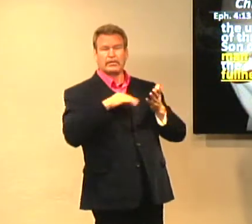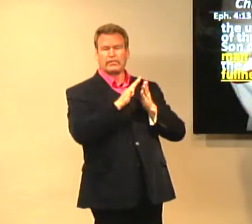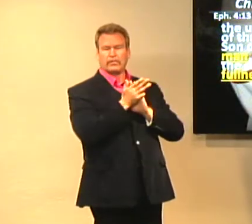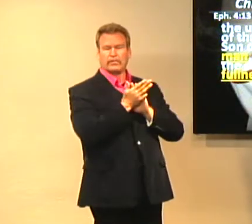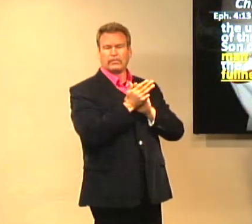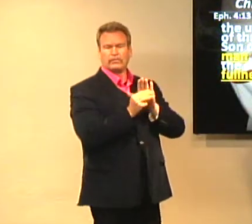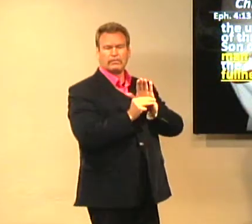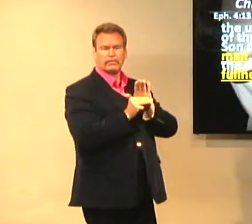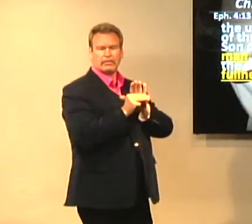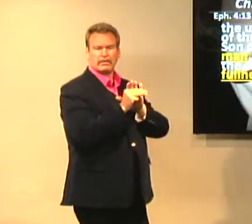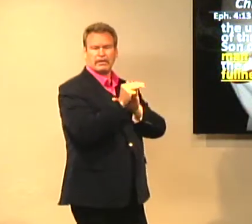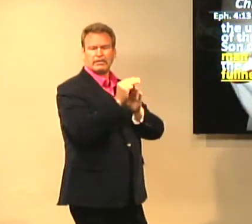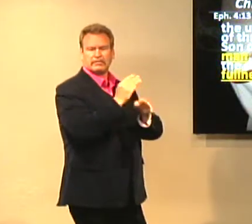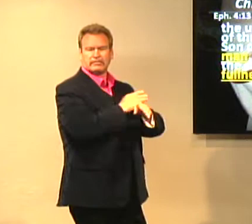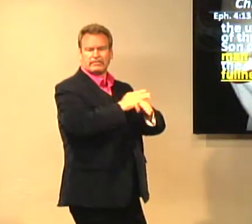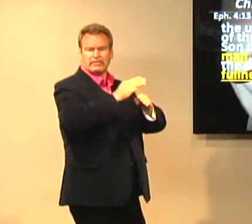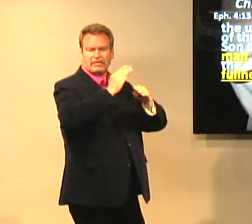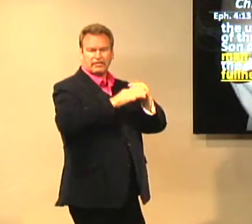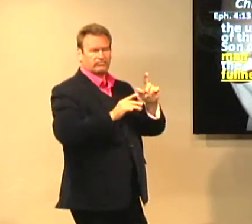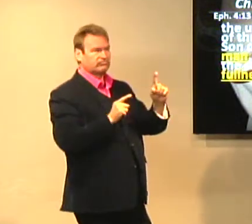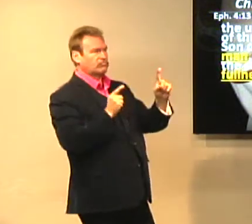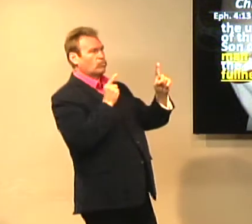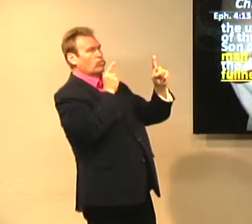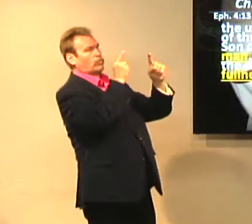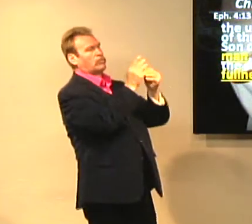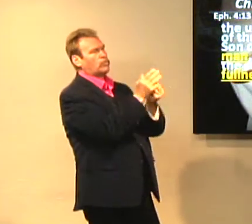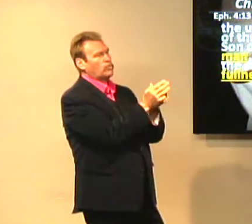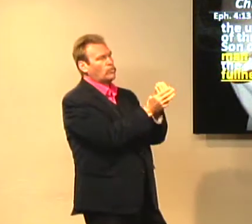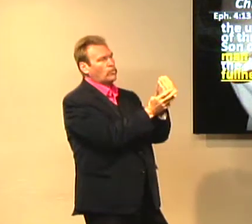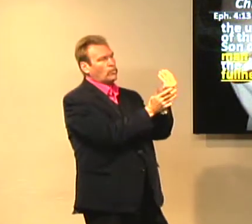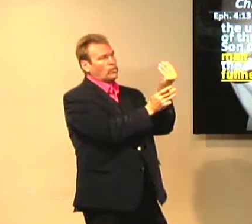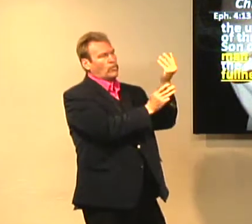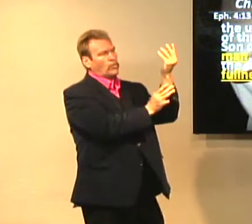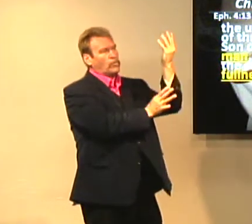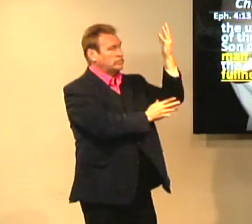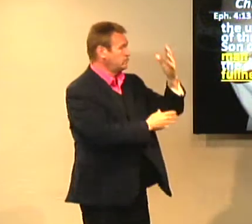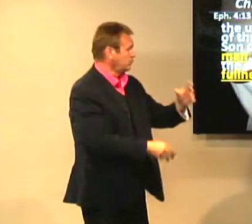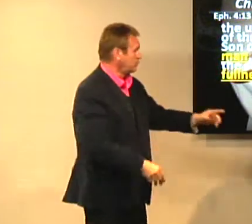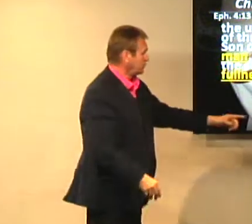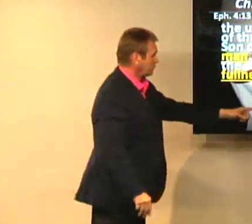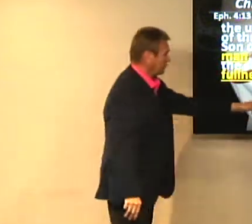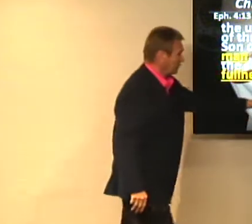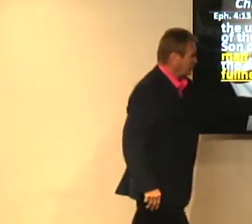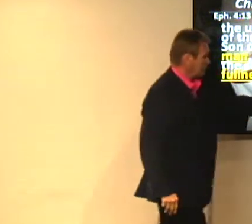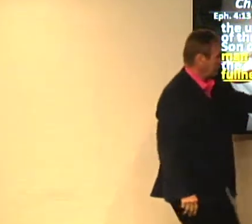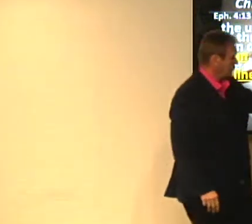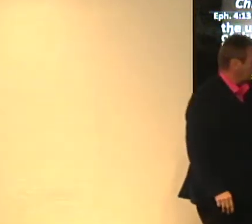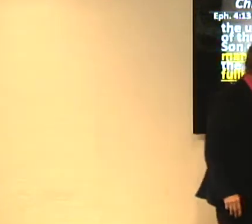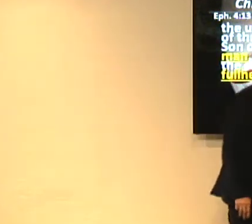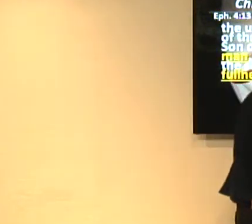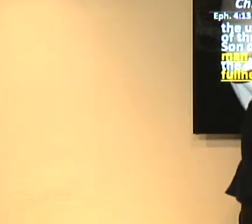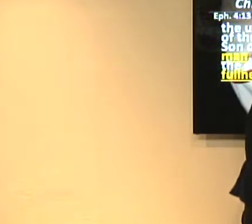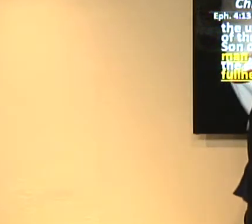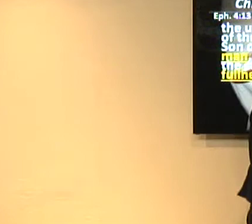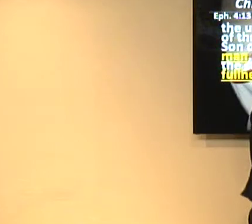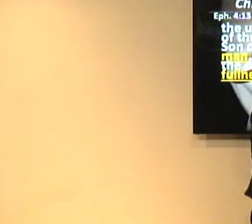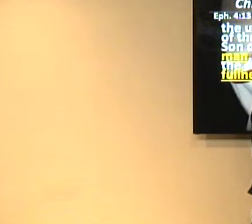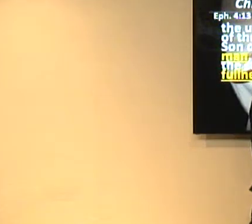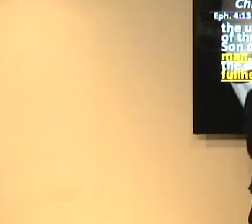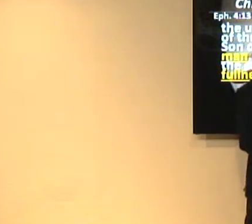God, we become mature until our completion, until our maturity is complete.